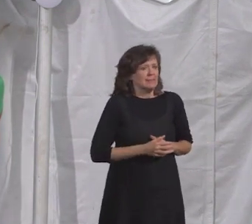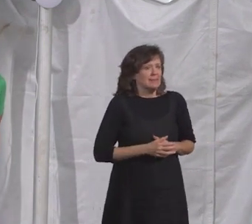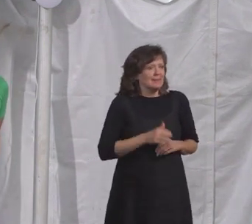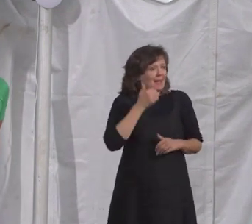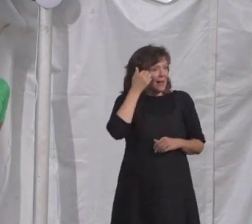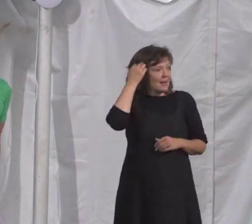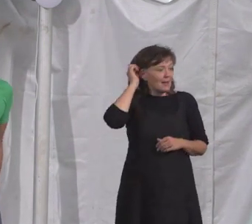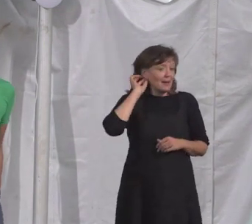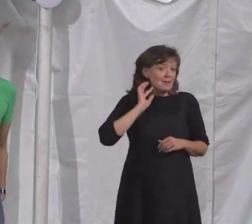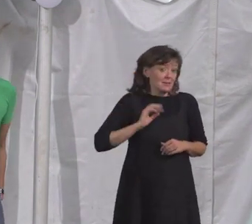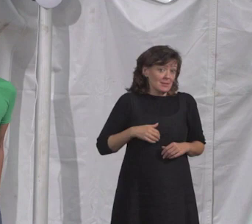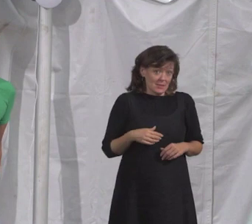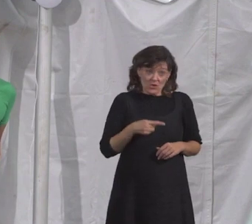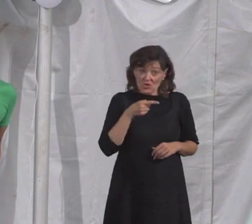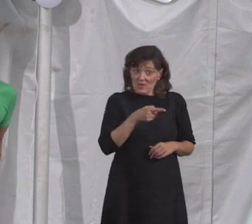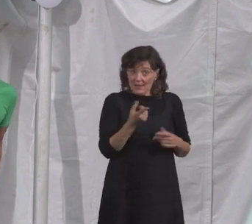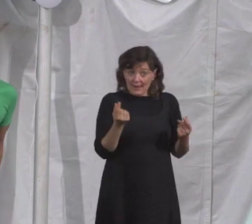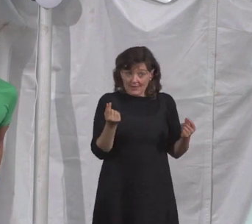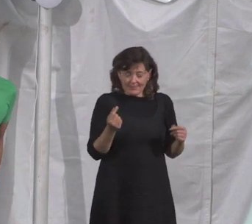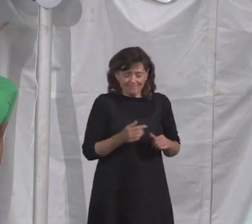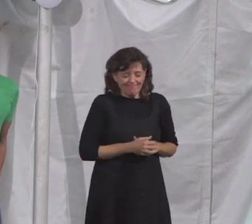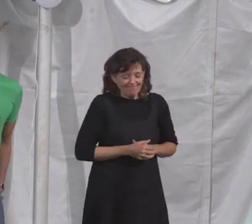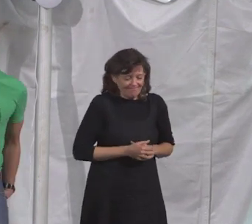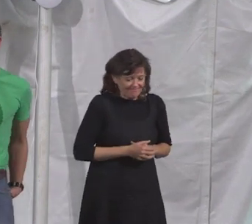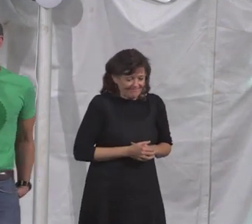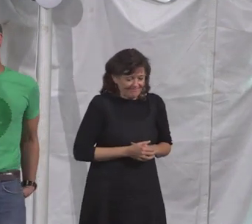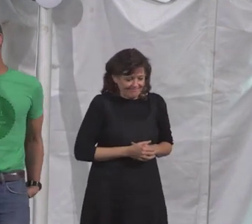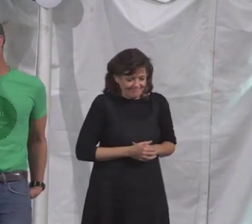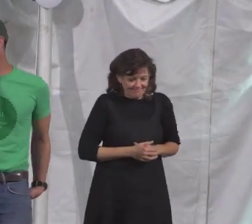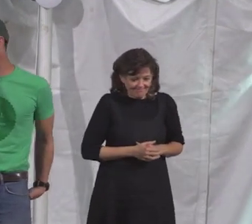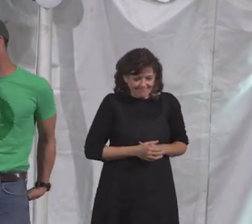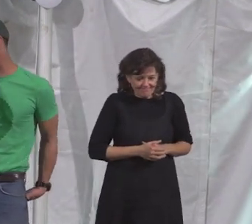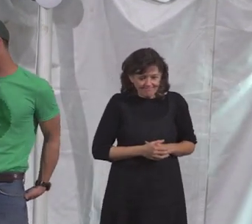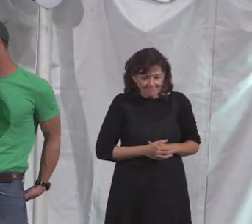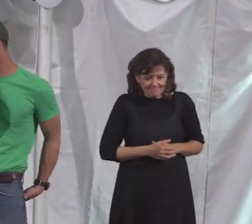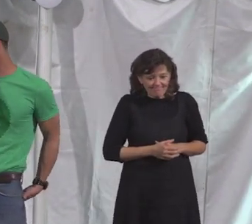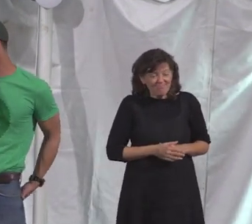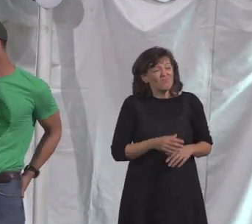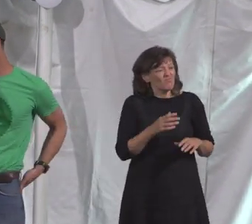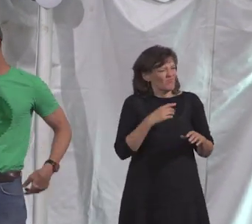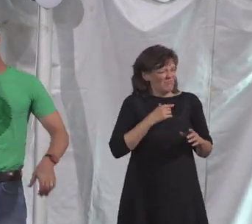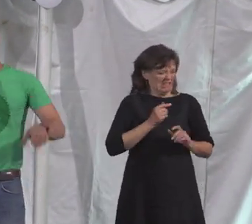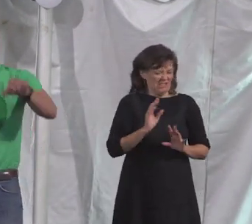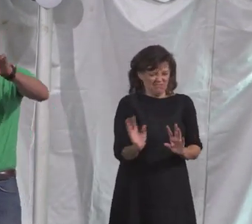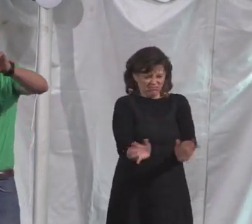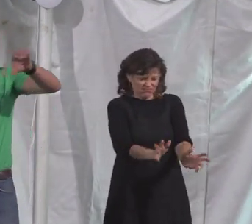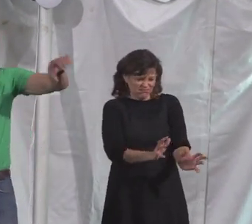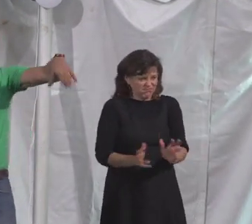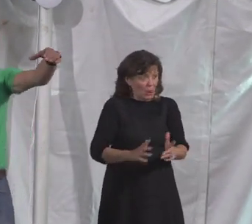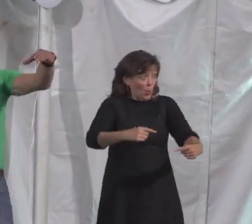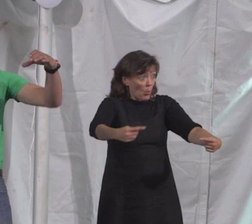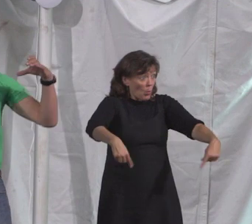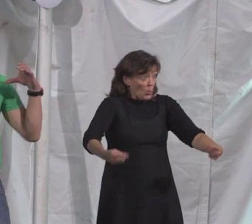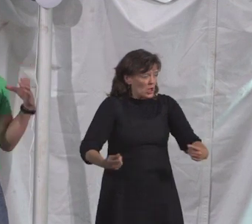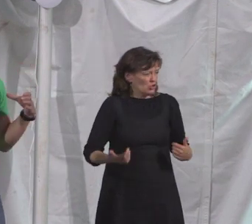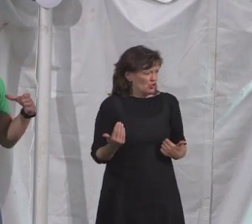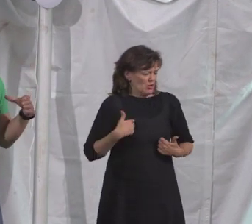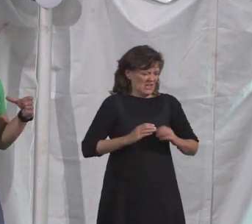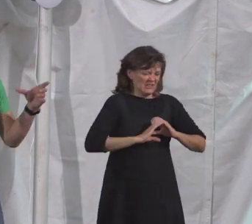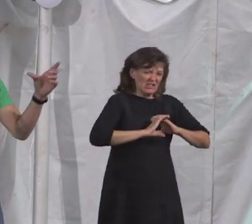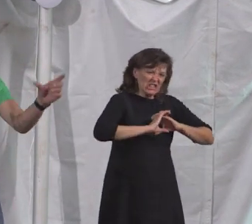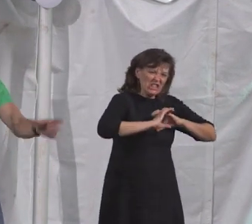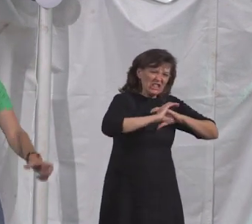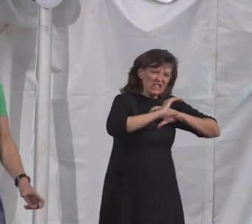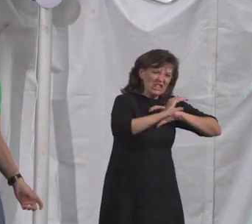And so they welded her a wheelchair that looked like the inside of a NASCAR race car. It had big steel pipes